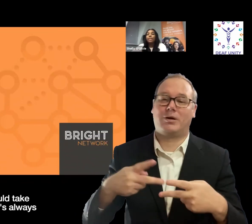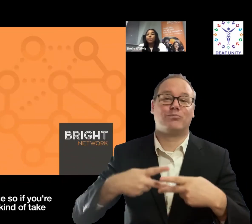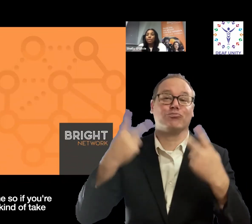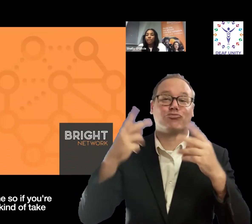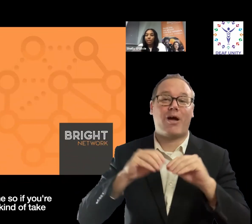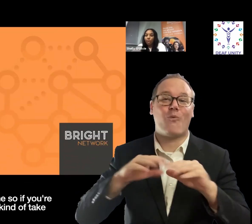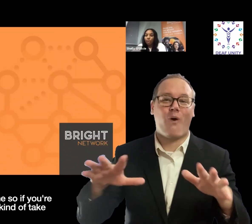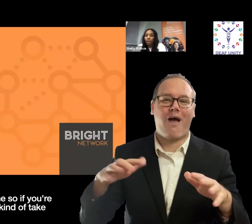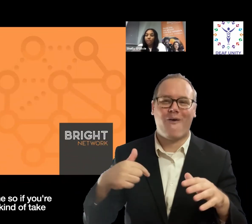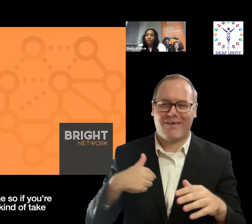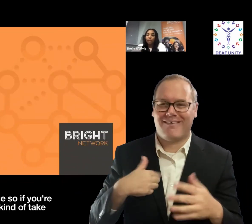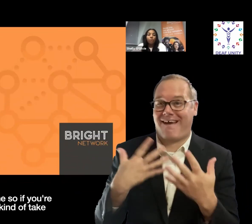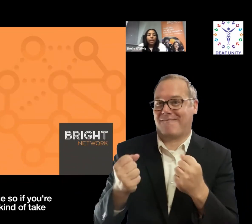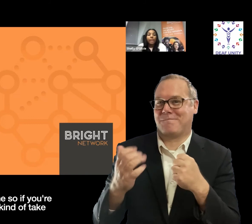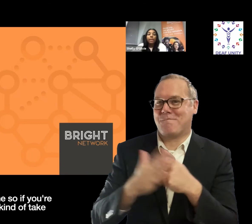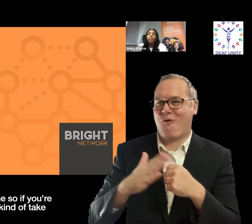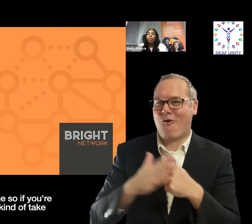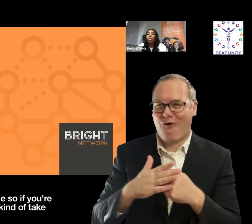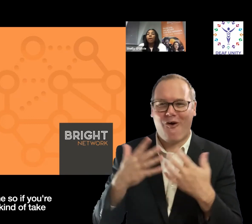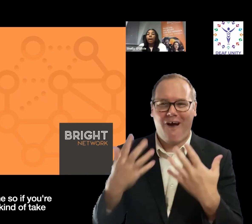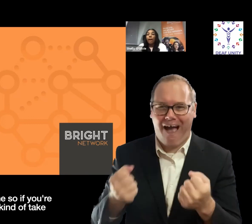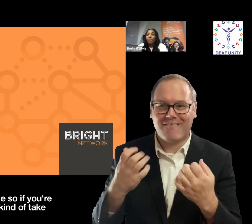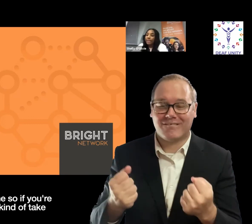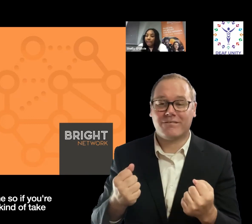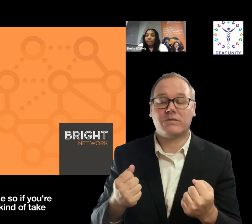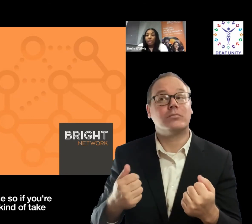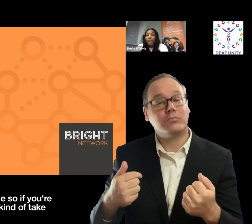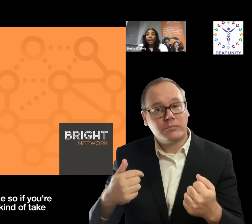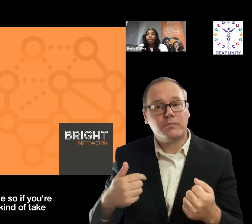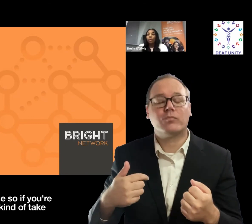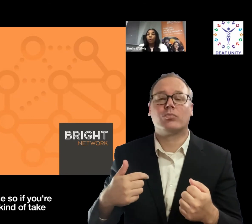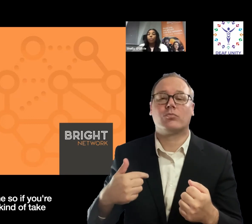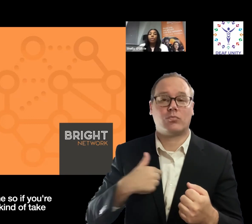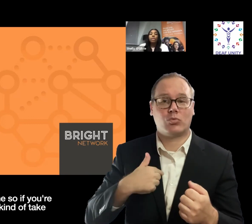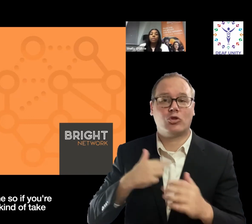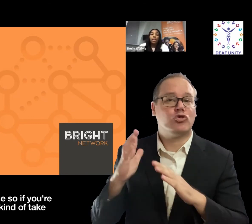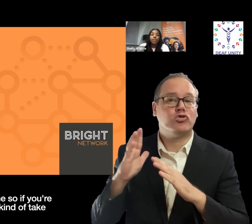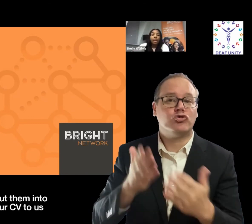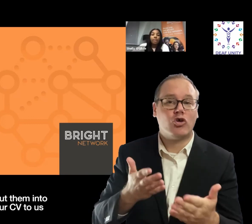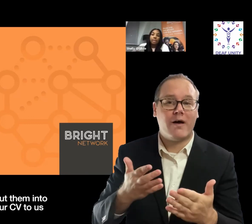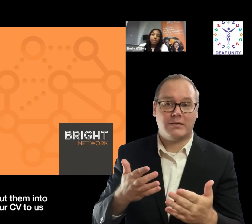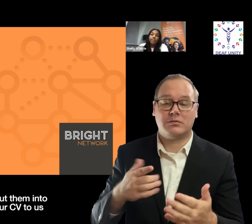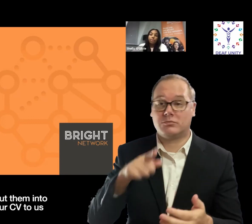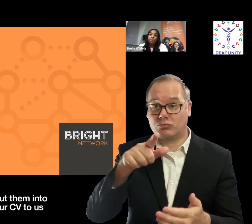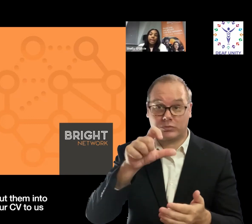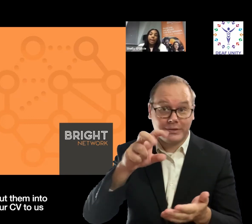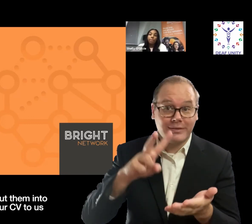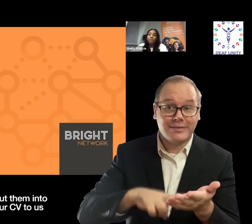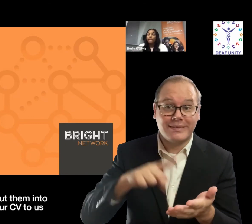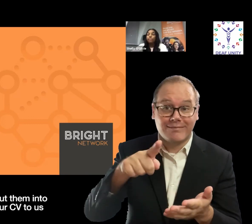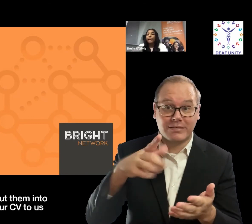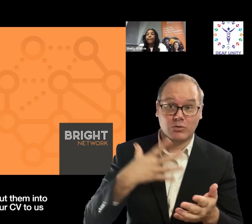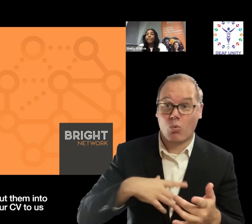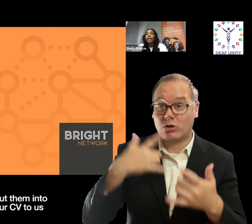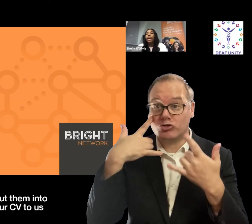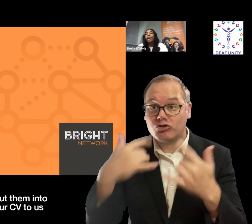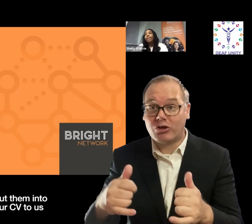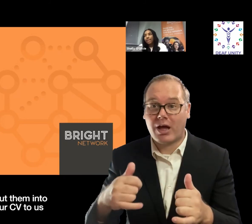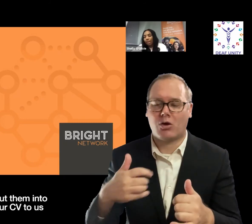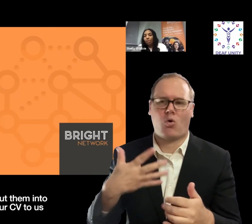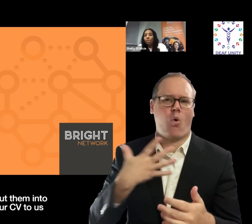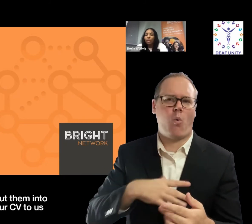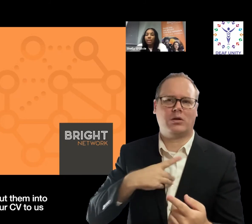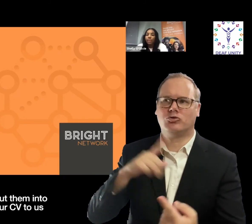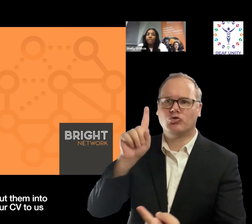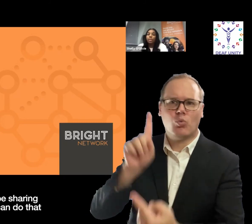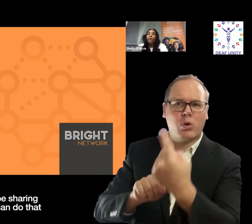much better to do things one-on-one. So if you're looking for a CV check or want to kind of take the tips I've given you today and put them into practice, and then